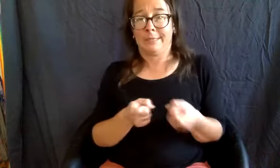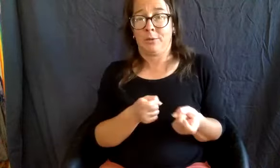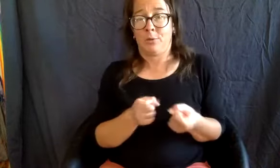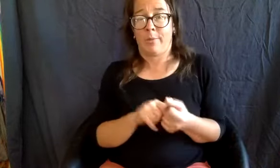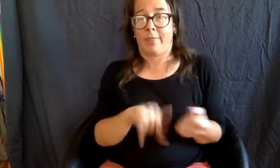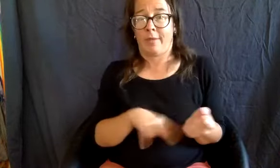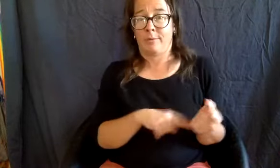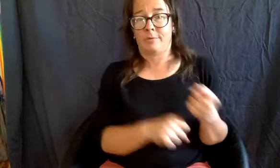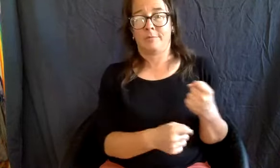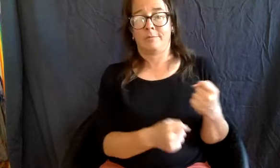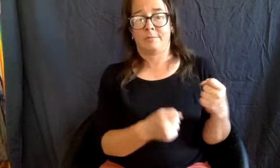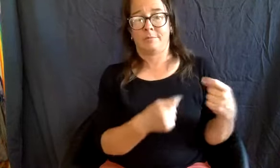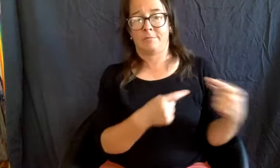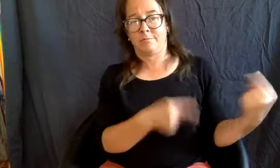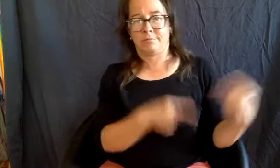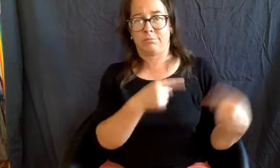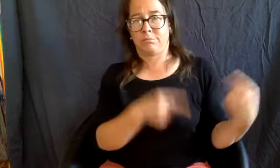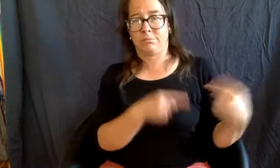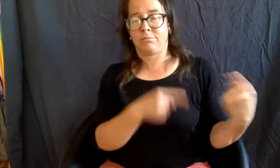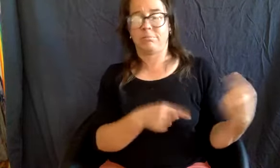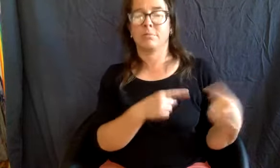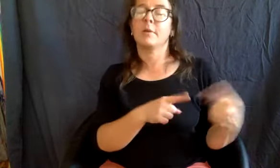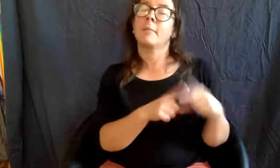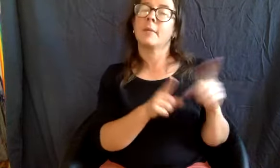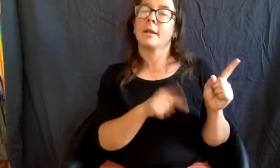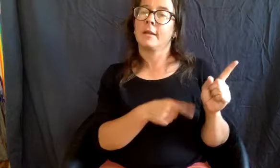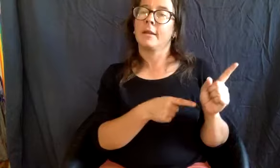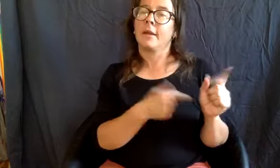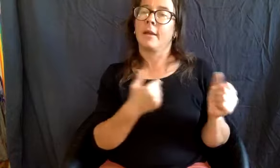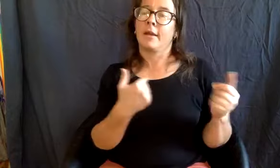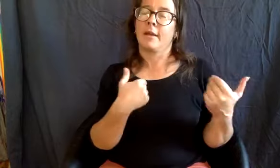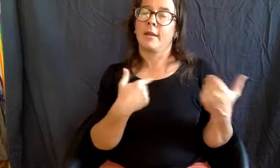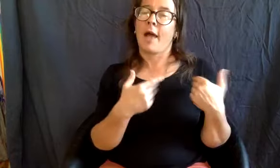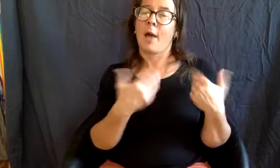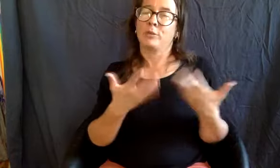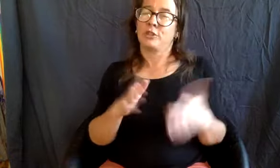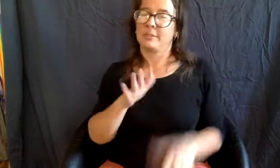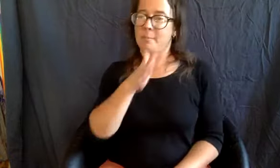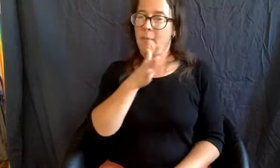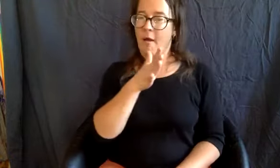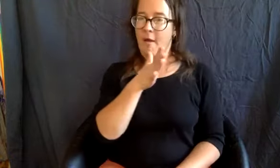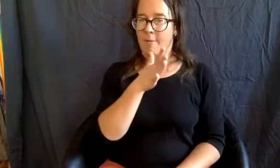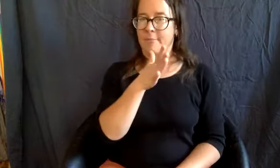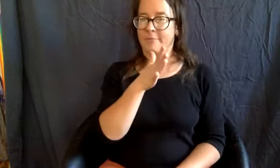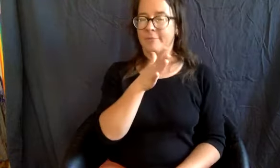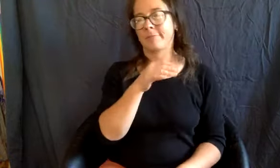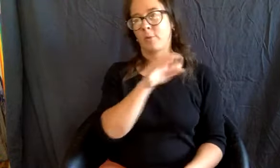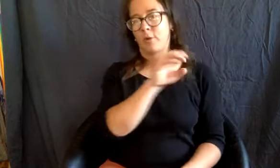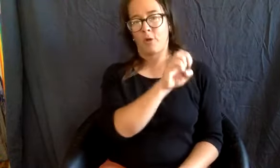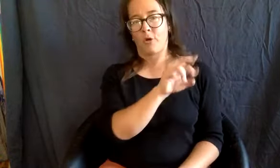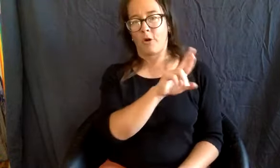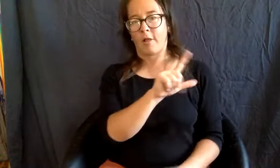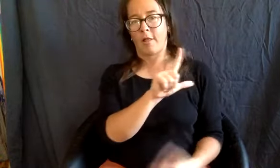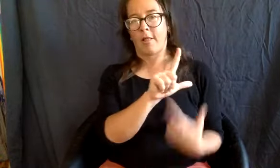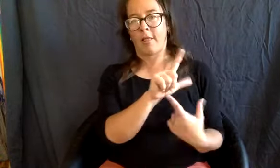I don't think that he and I in our marriage ever fought as much as we did when my son started doing drugs and alcohol, because